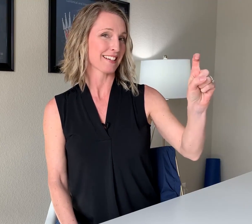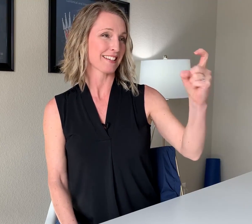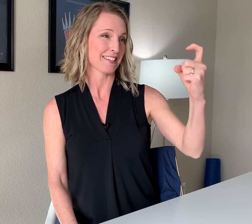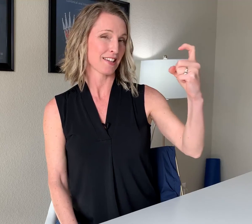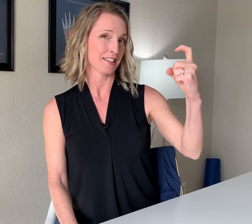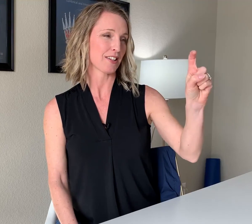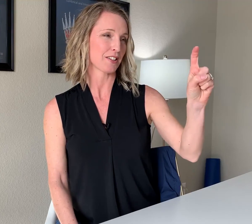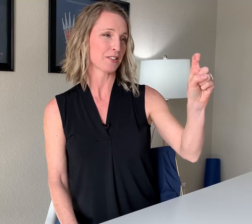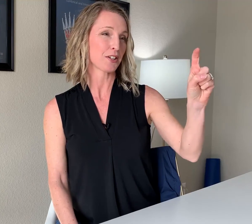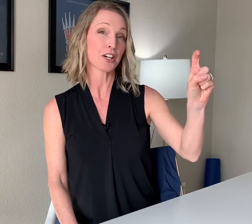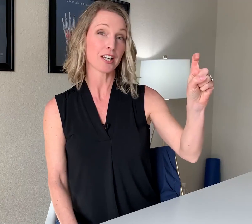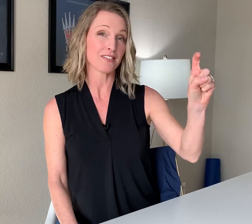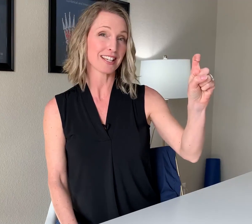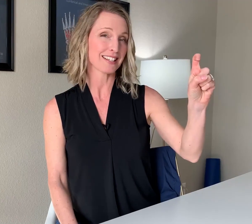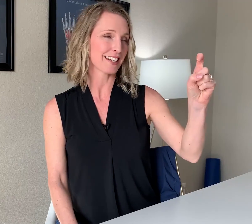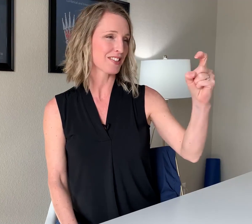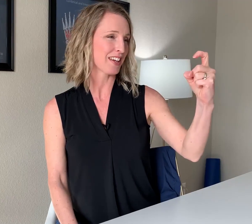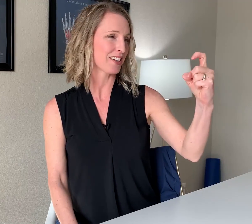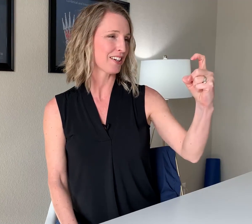X, the little hook of the index finger,